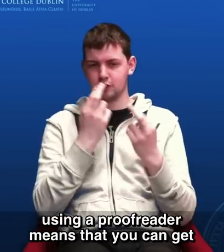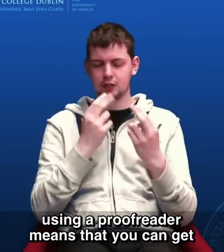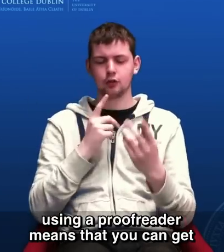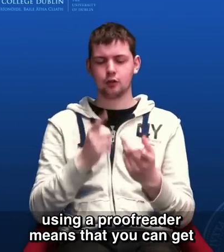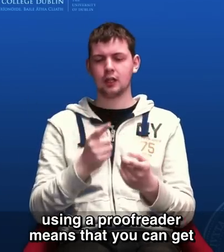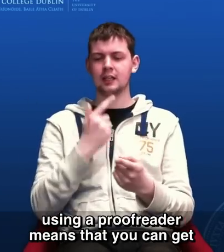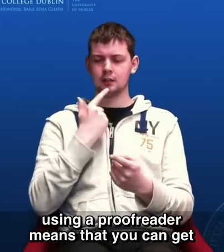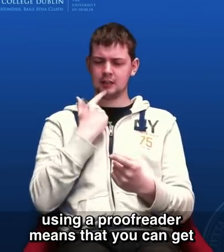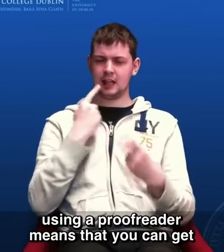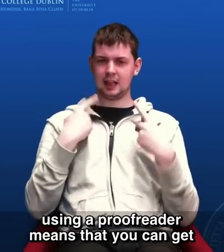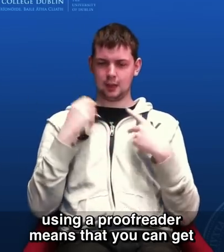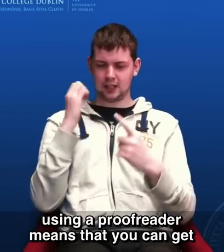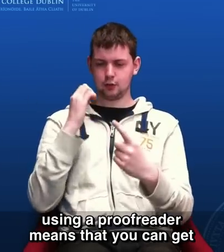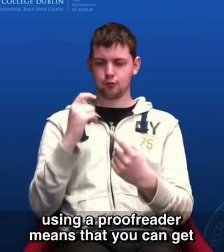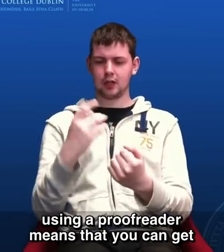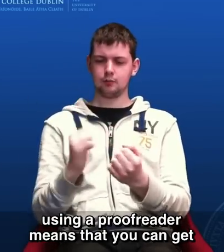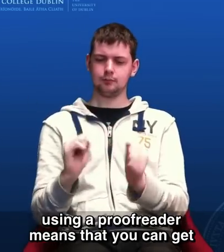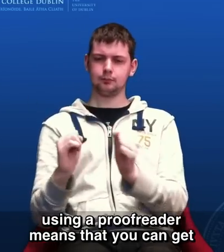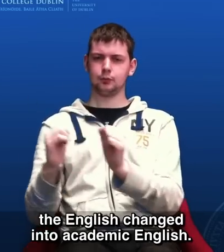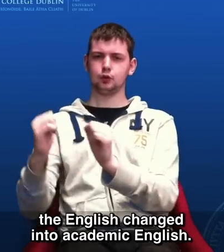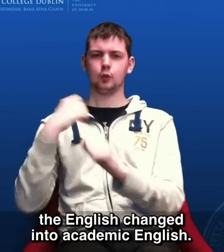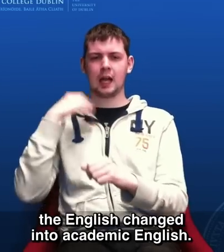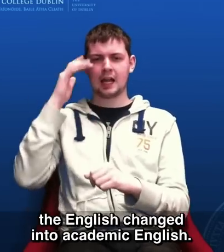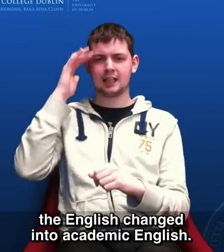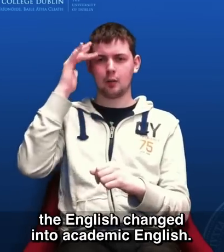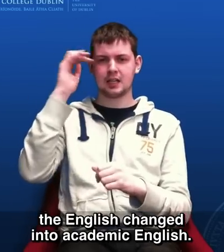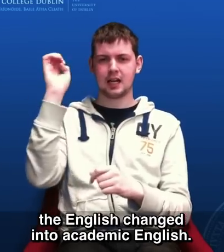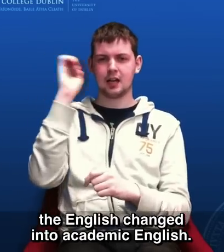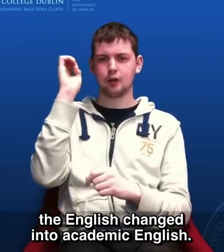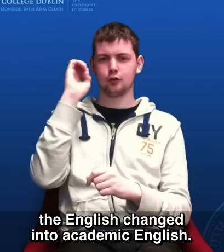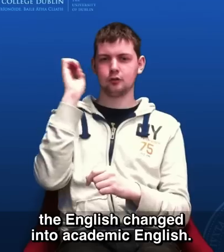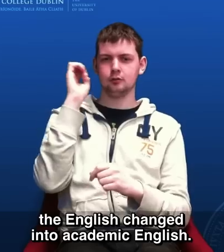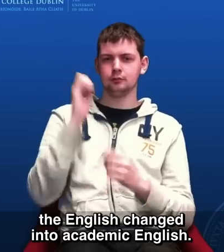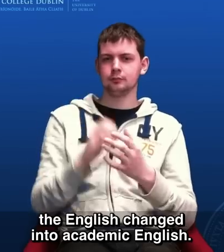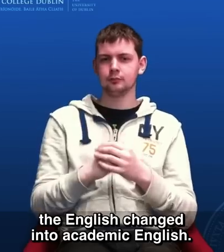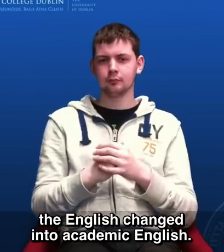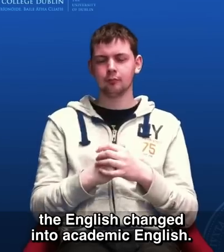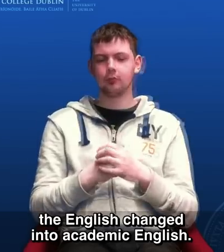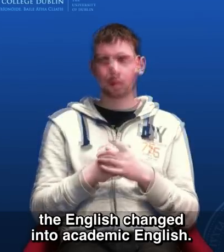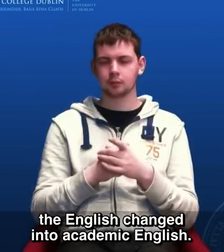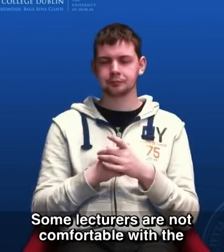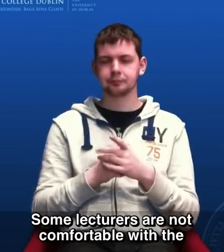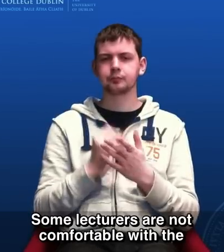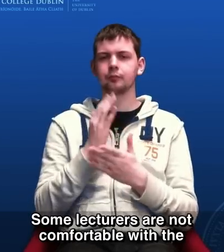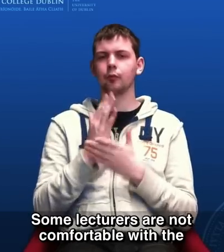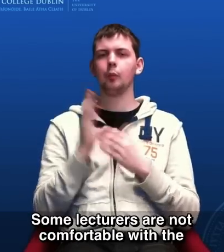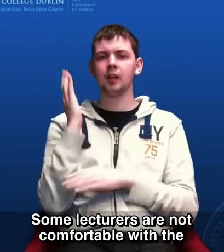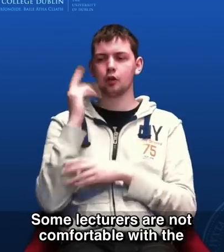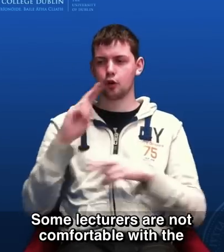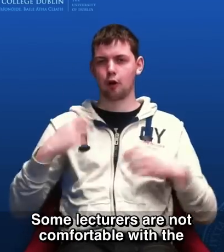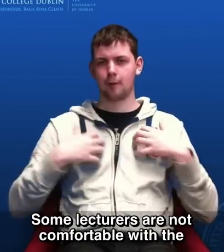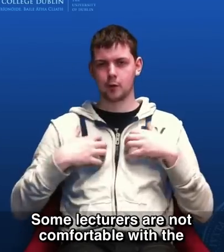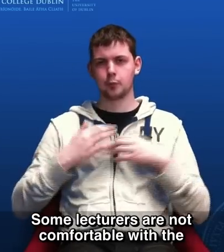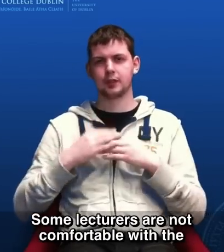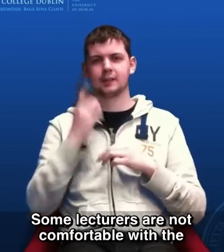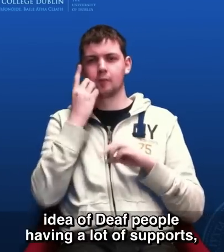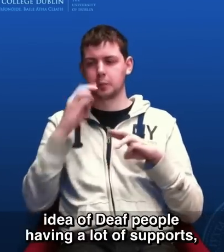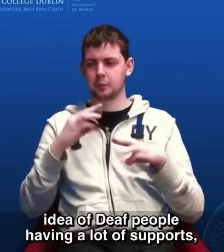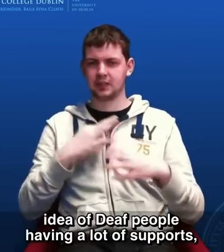support of a proofreader means that you can get the English changed into academic English. Some lecturers aren't comfortable with the idea of deaf people